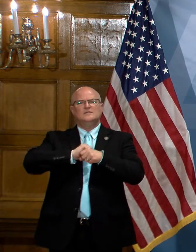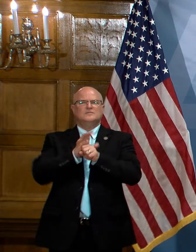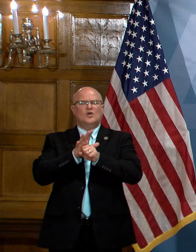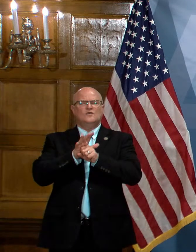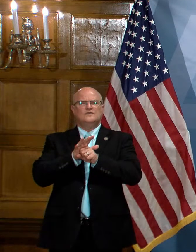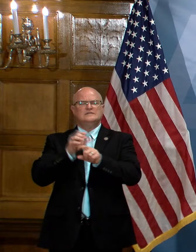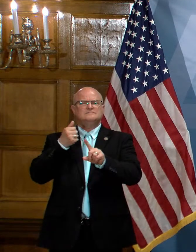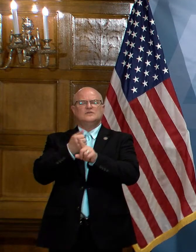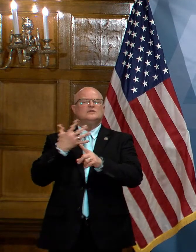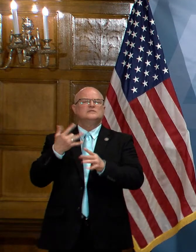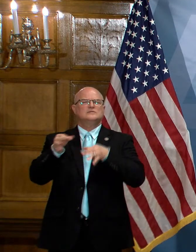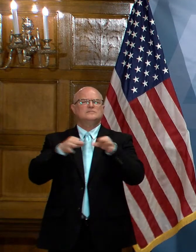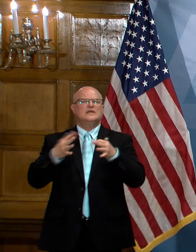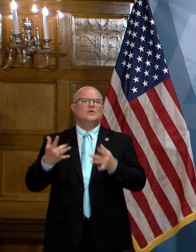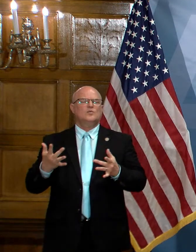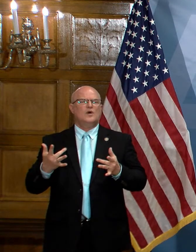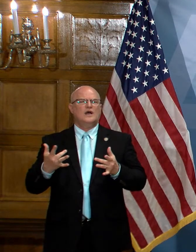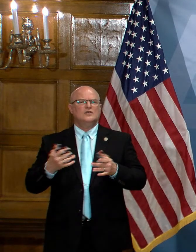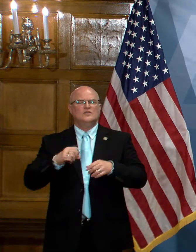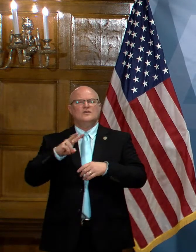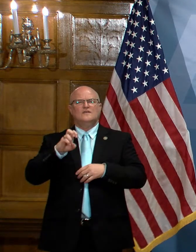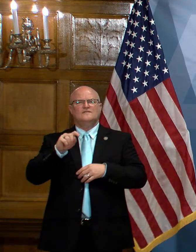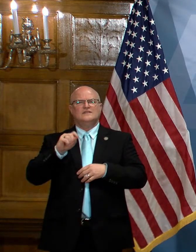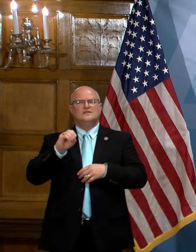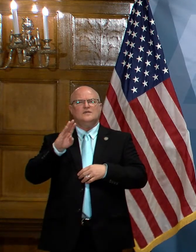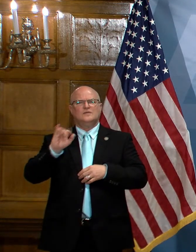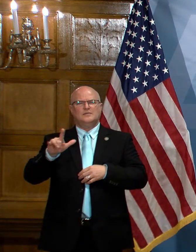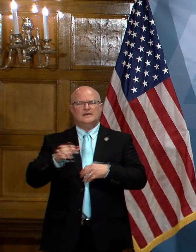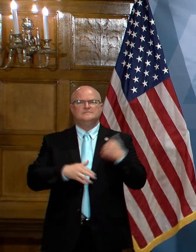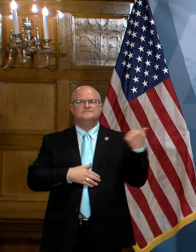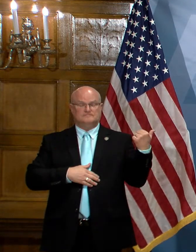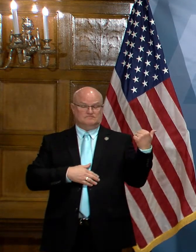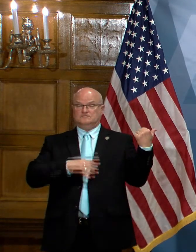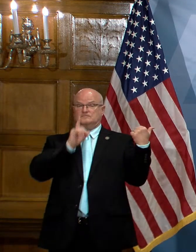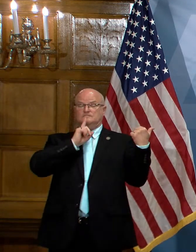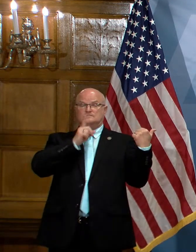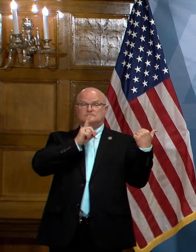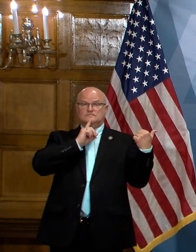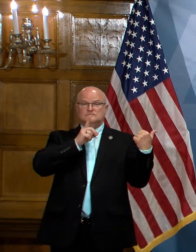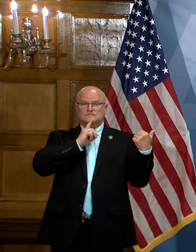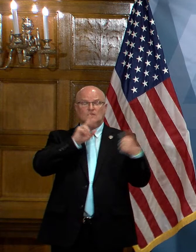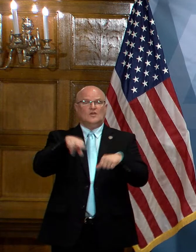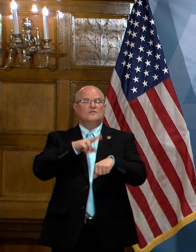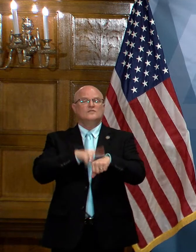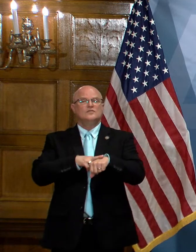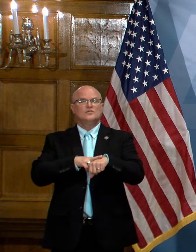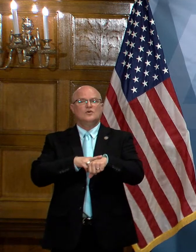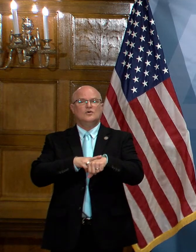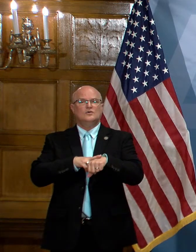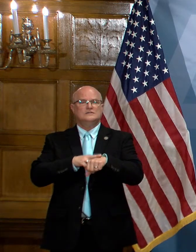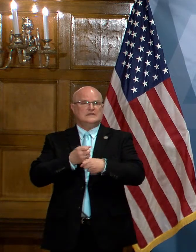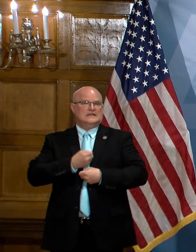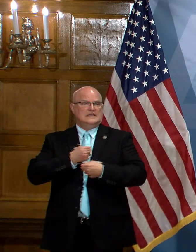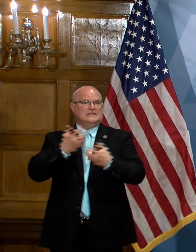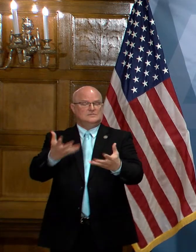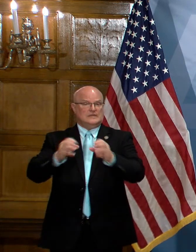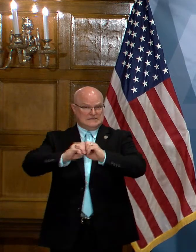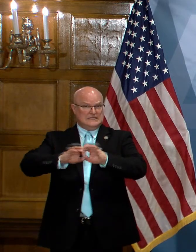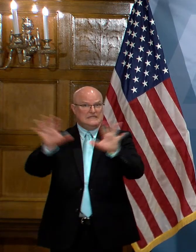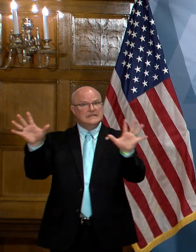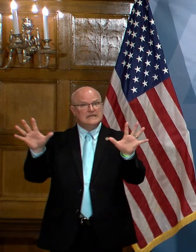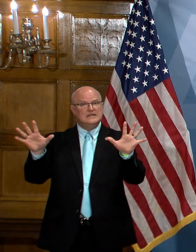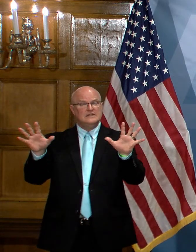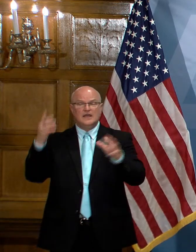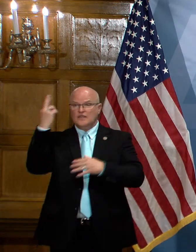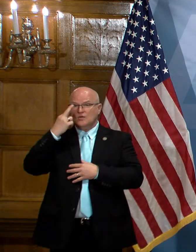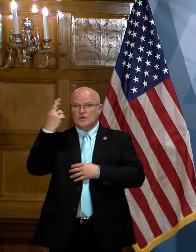be able to explain why you vetoed that bill? Certainly. Of course, it's expressed clearly